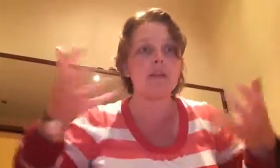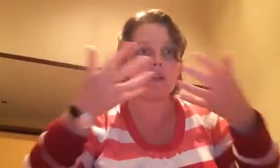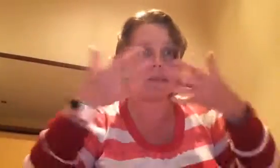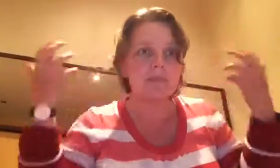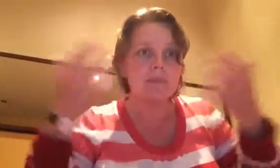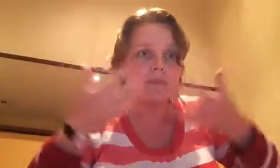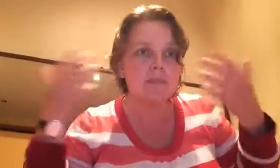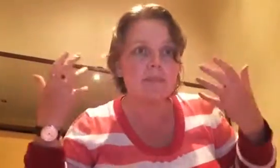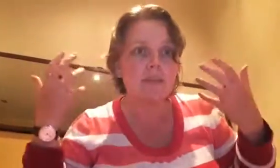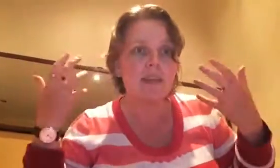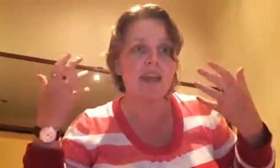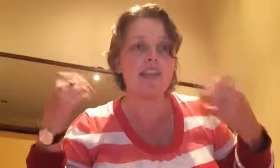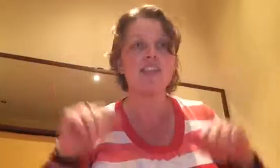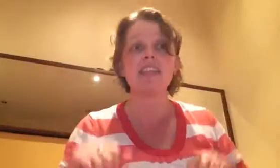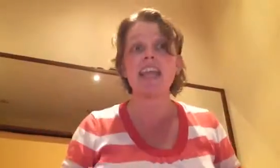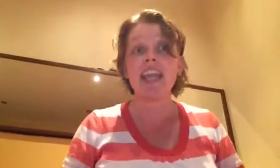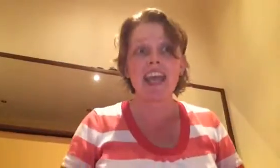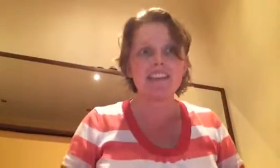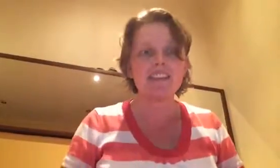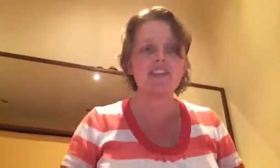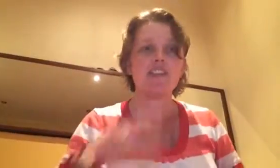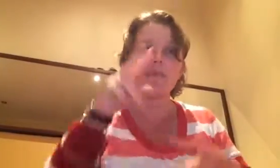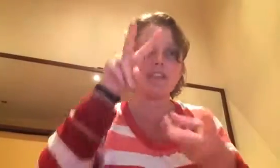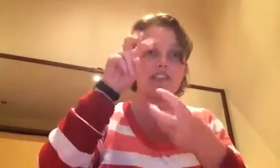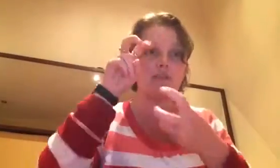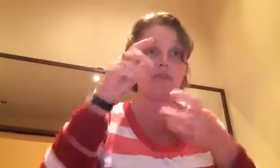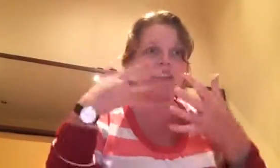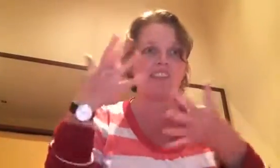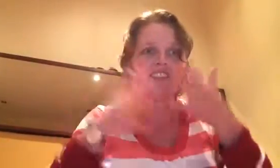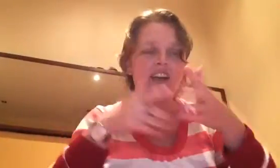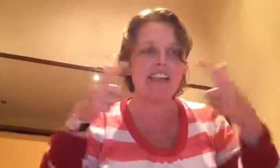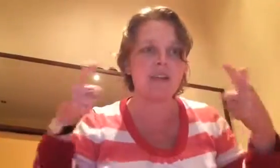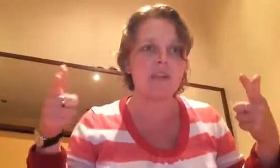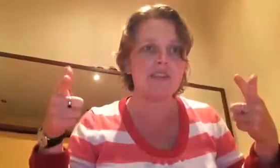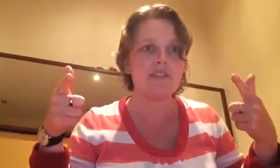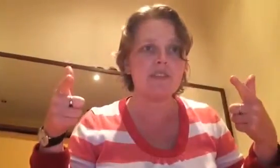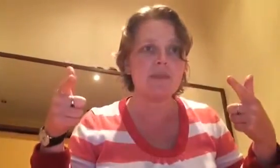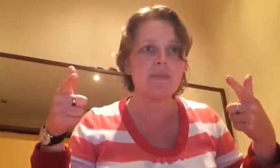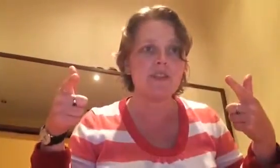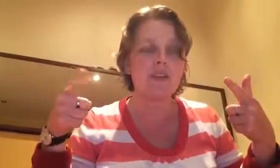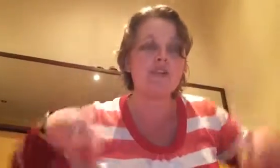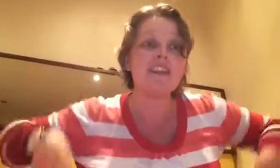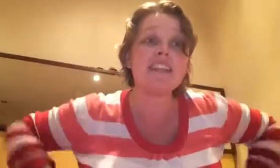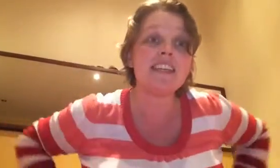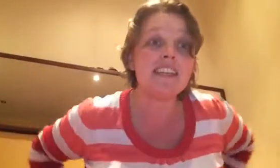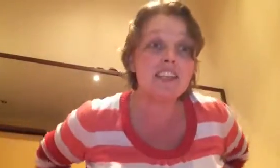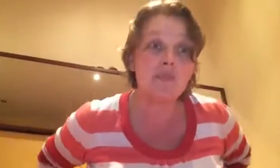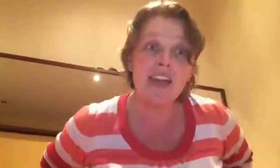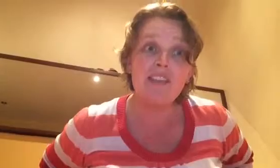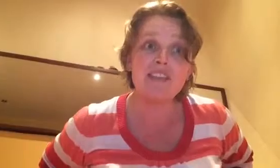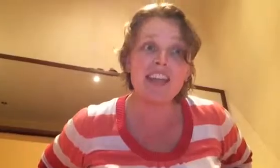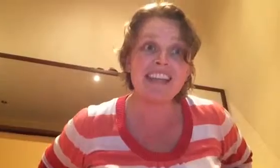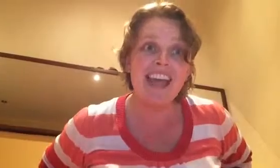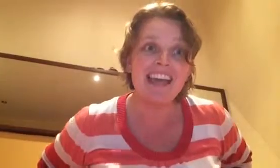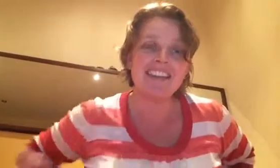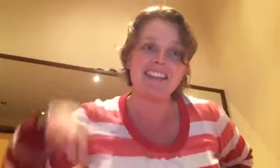go, and she'd say cat. So that means she's reading the sign language. Or if I said without the sign cat and they